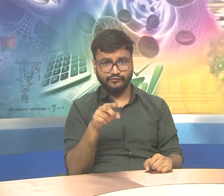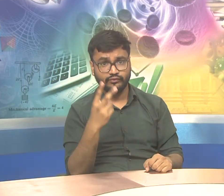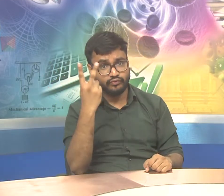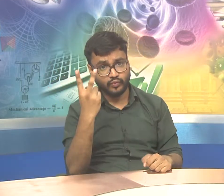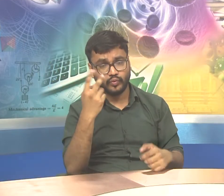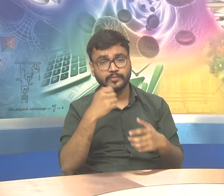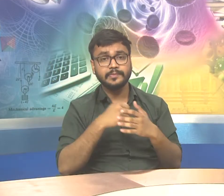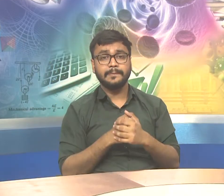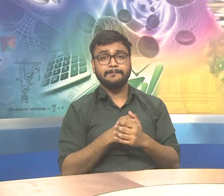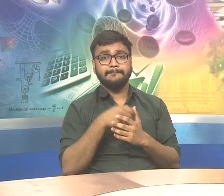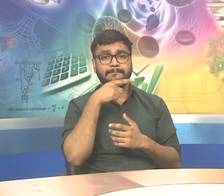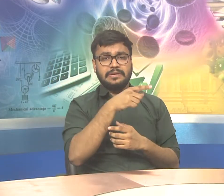Now here is the activity